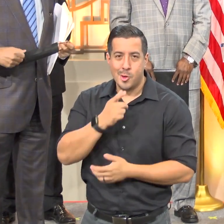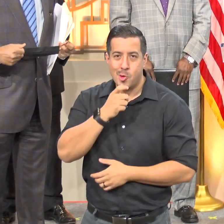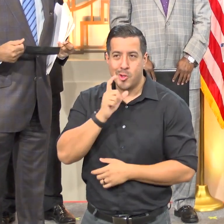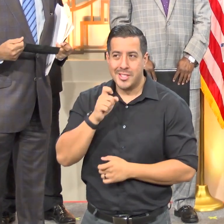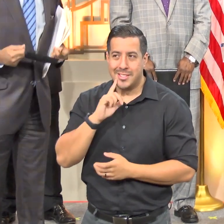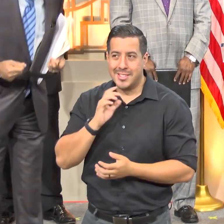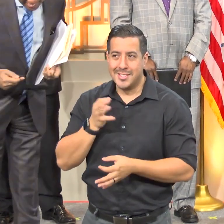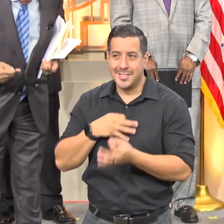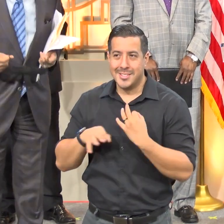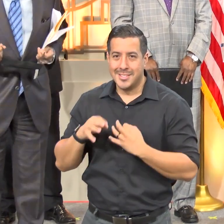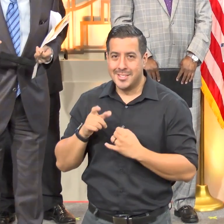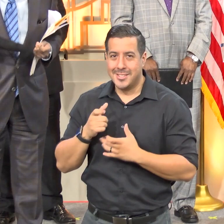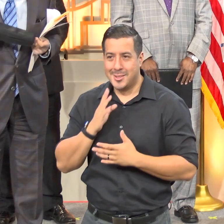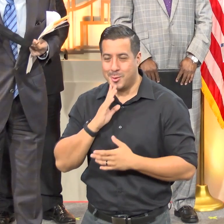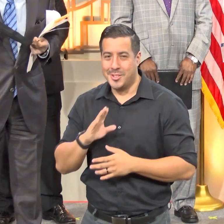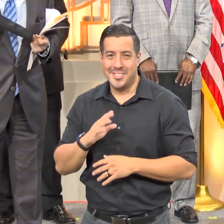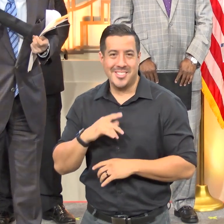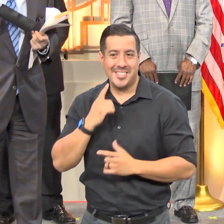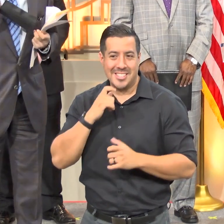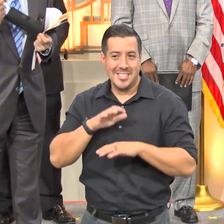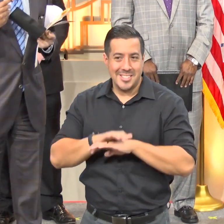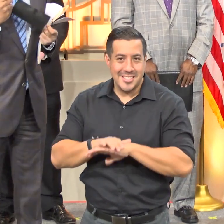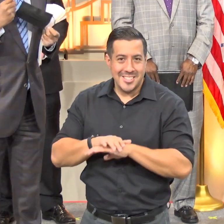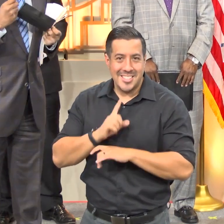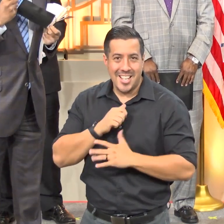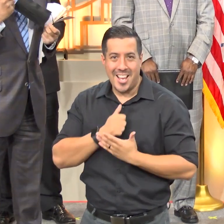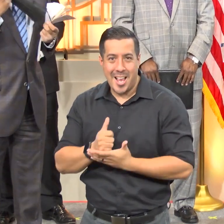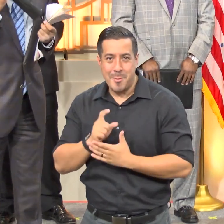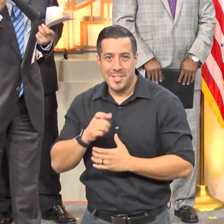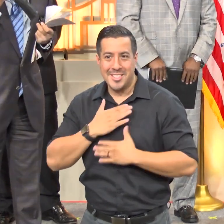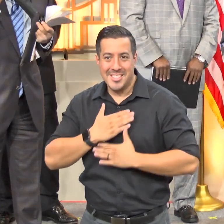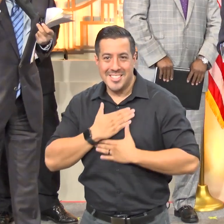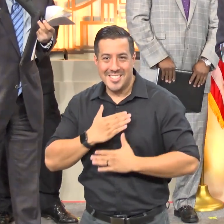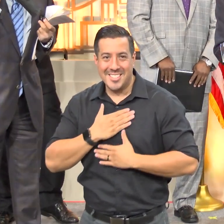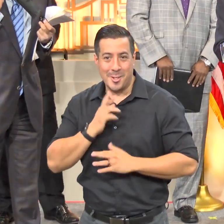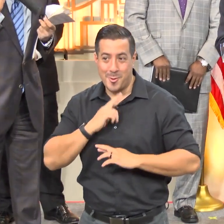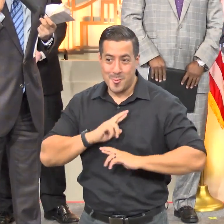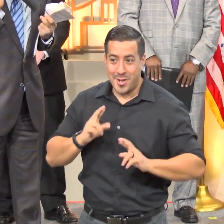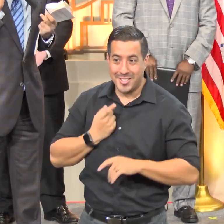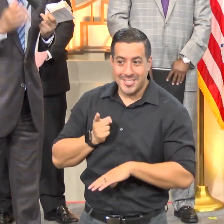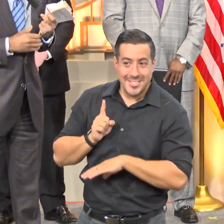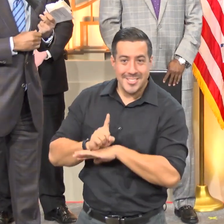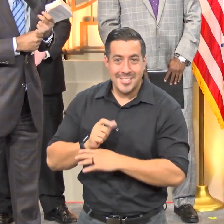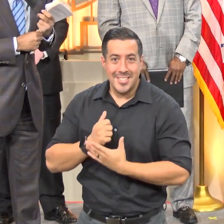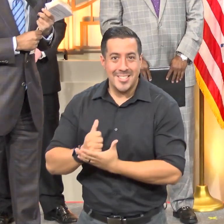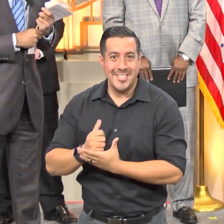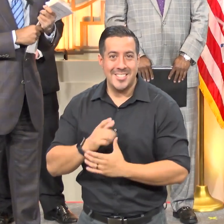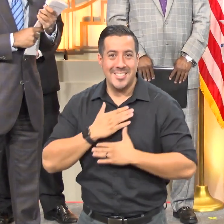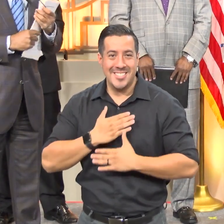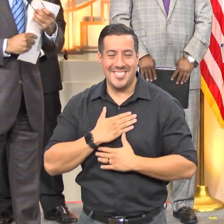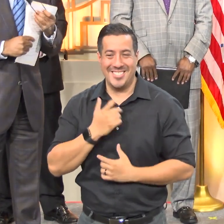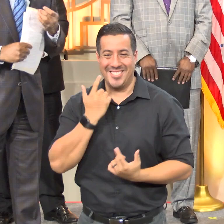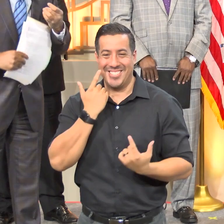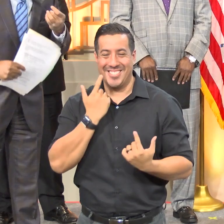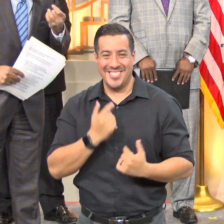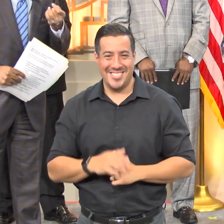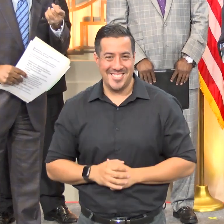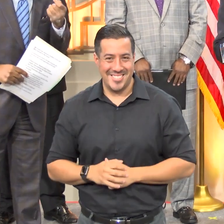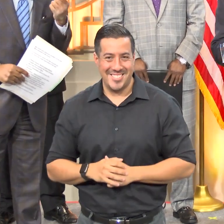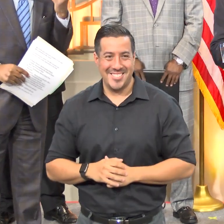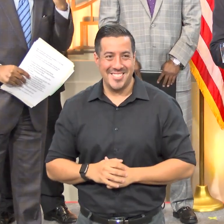resuscitation. But the county was ready to jump in. I'm just going to say that.